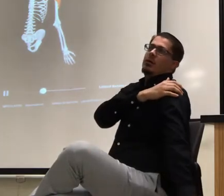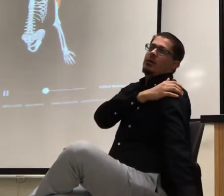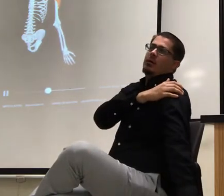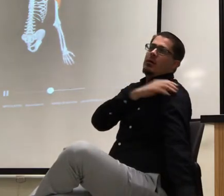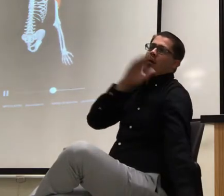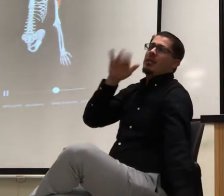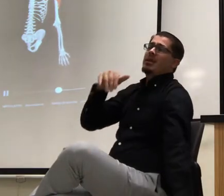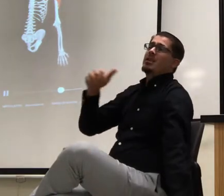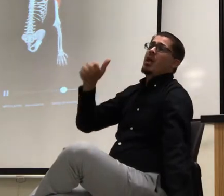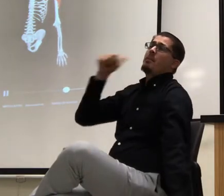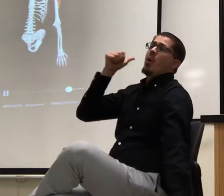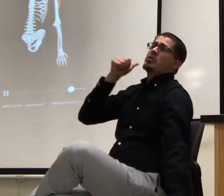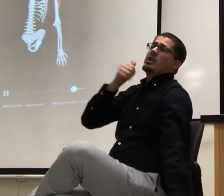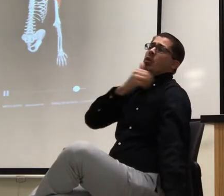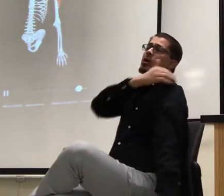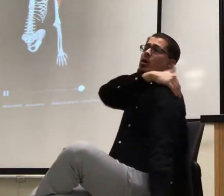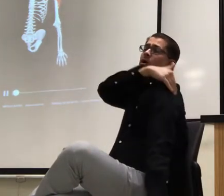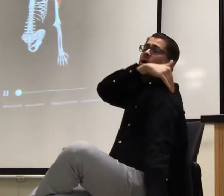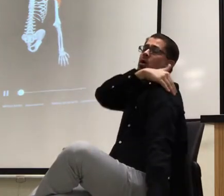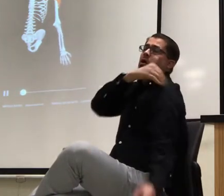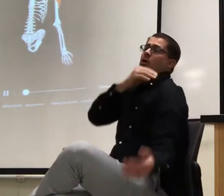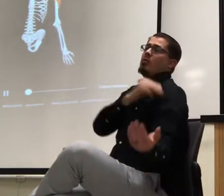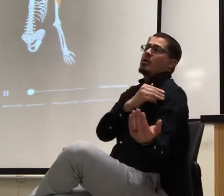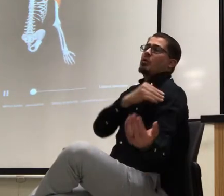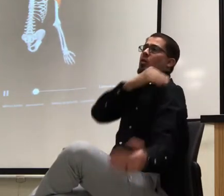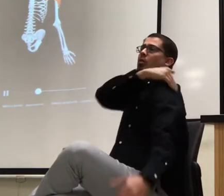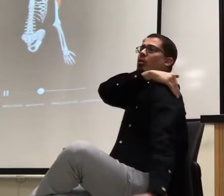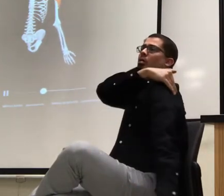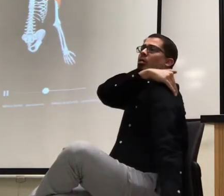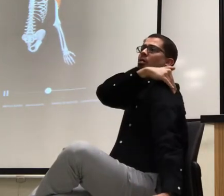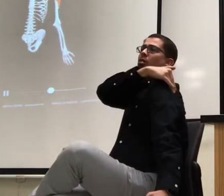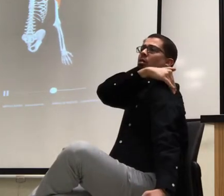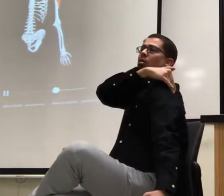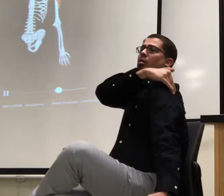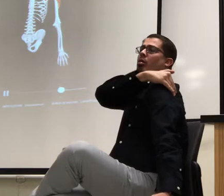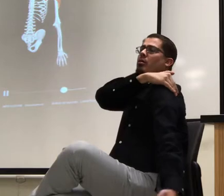Internally rotate. This one we're calling